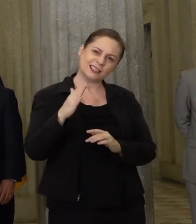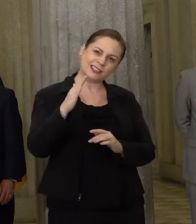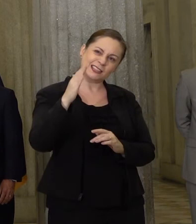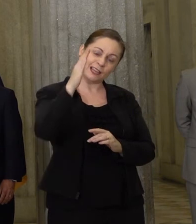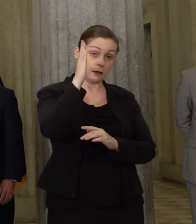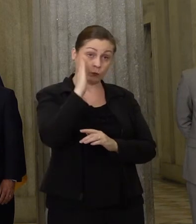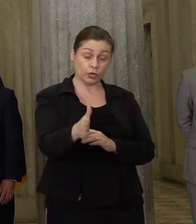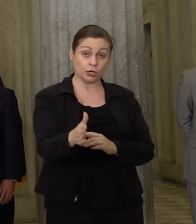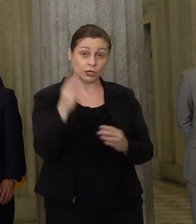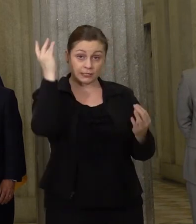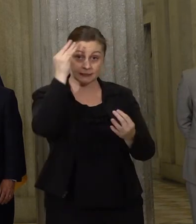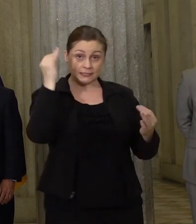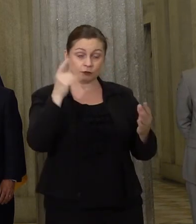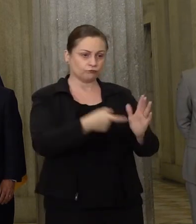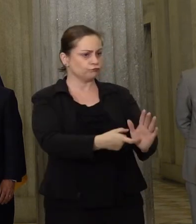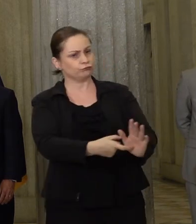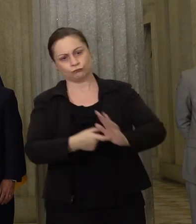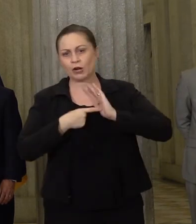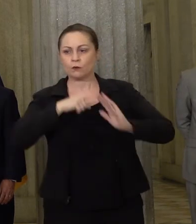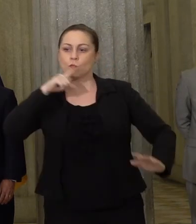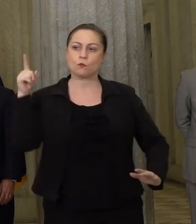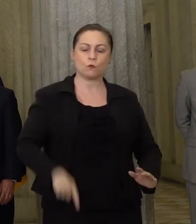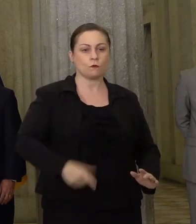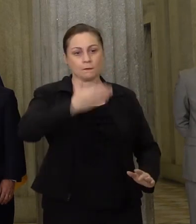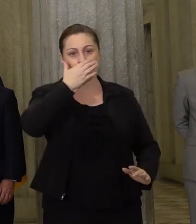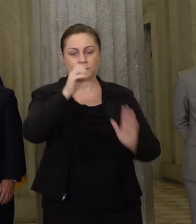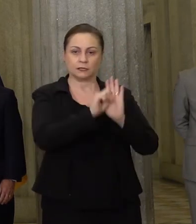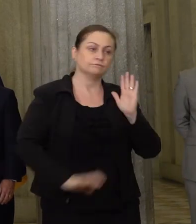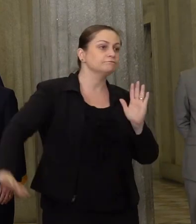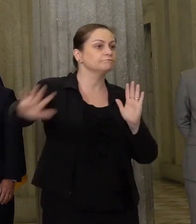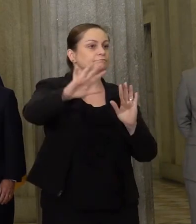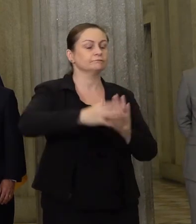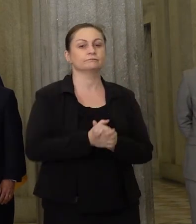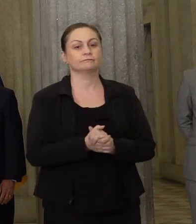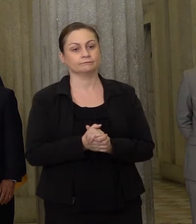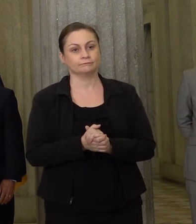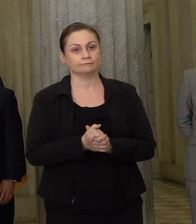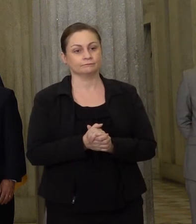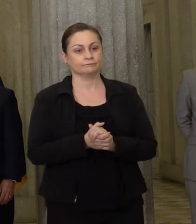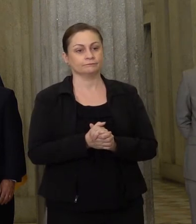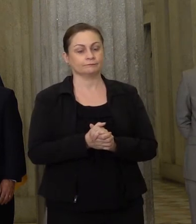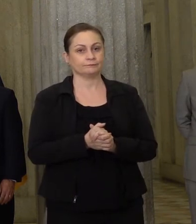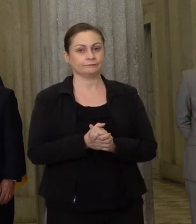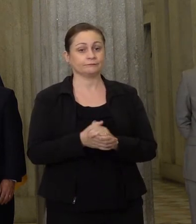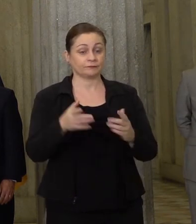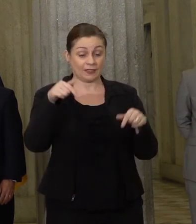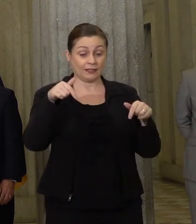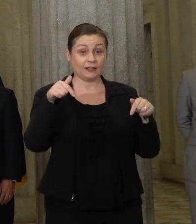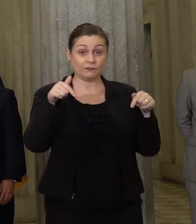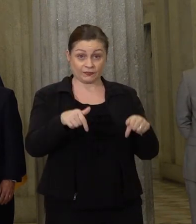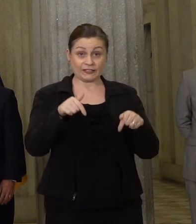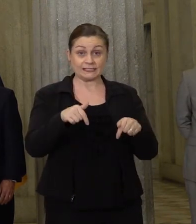would you potentially consider mandating the use of face masks when you're outside statewide? Well, the purpose of this order that